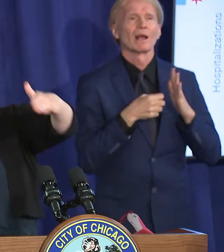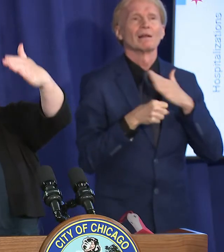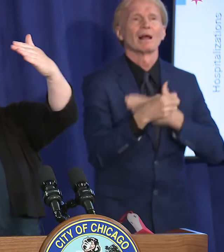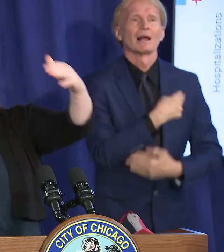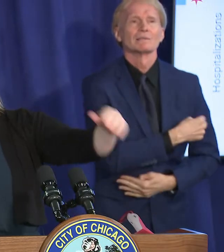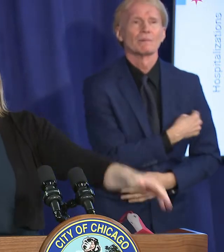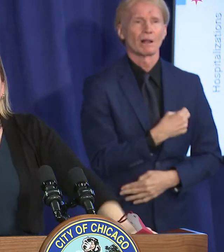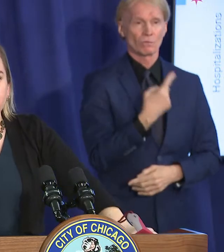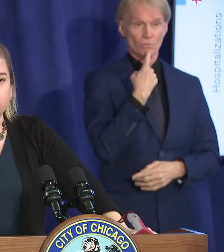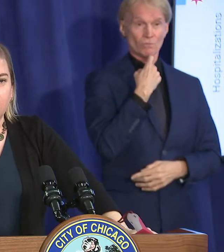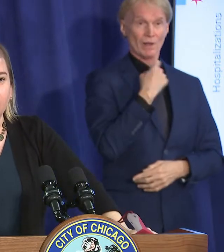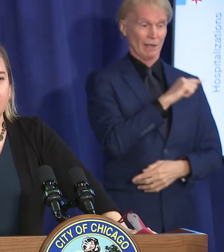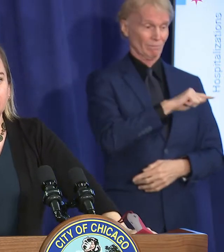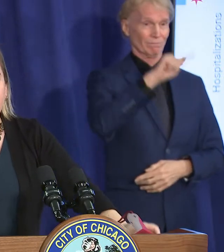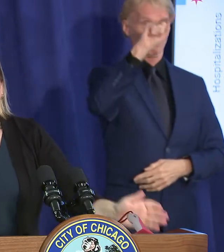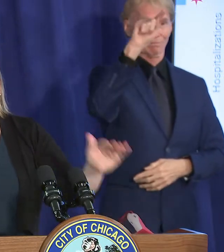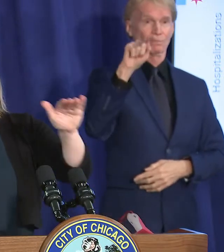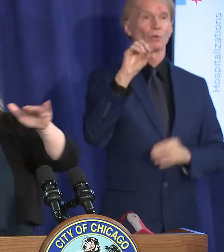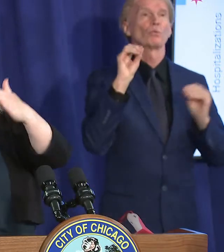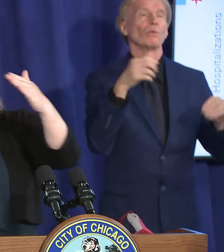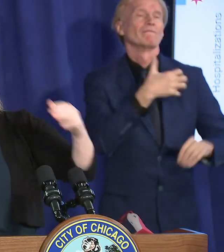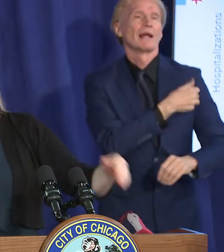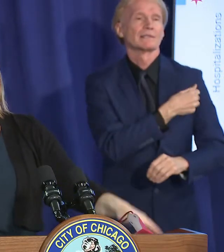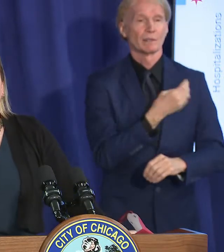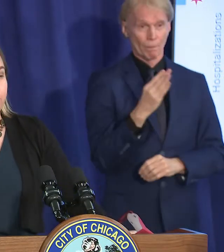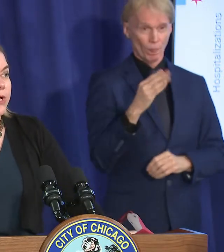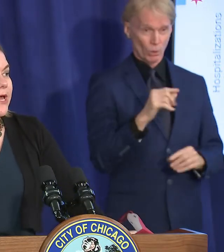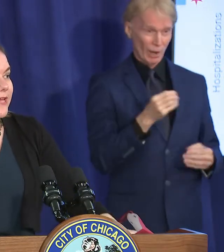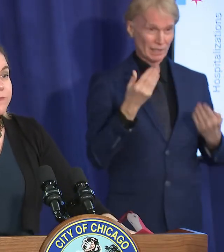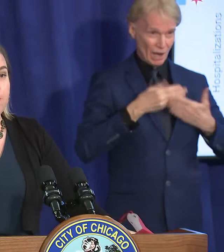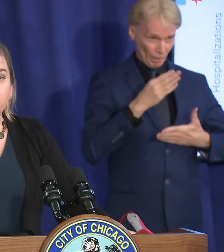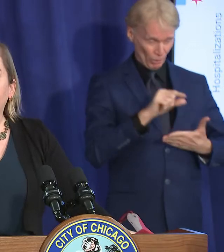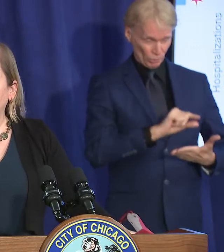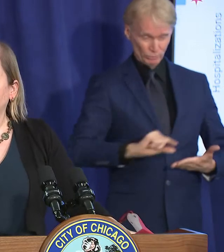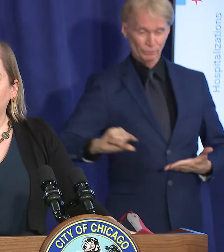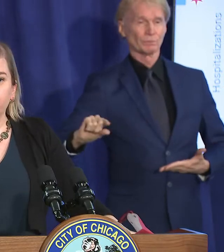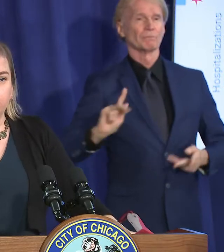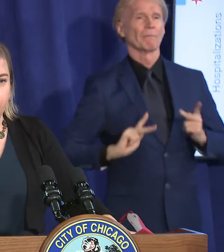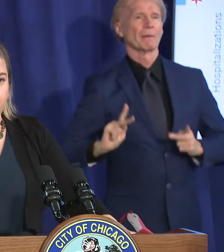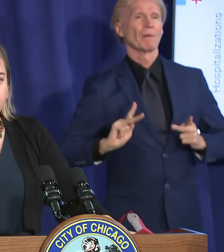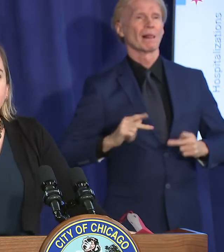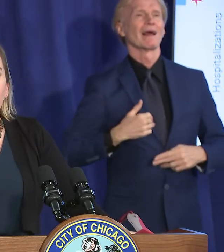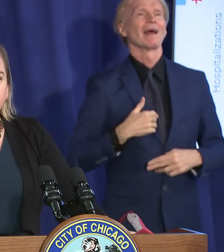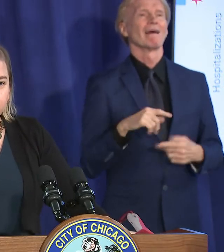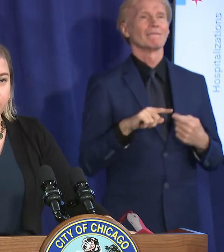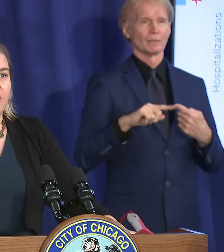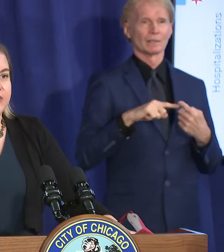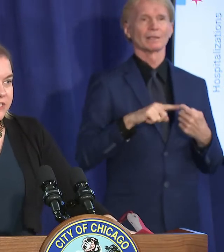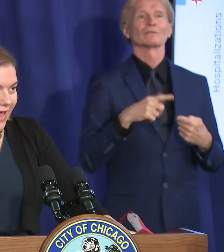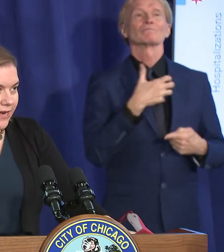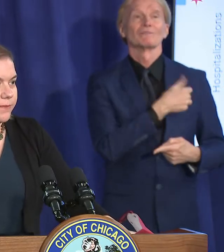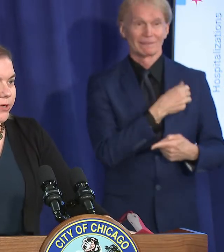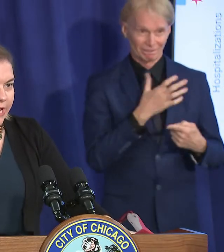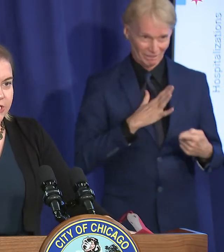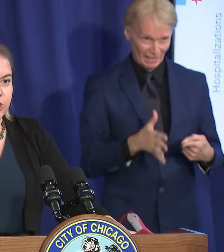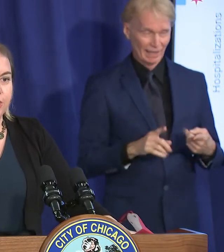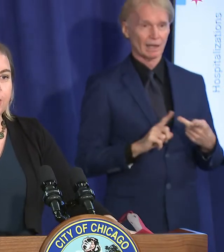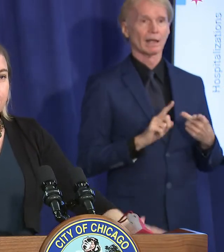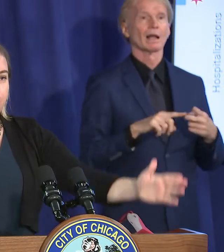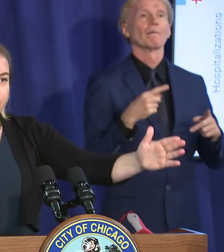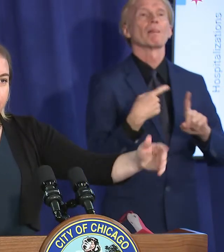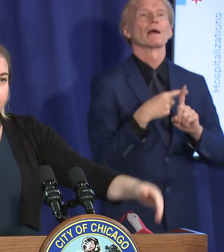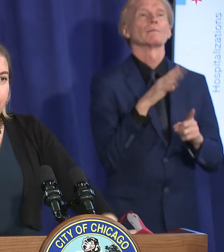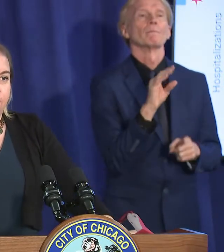unvaccinated Chicagoans, the light blue shows the unvaccinated Chicagoans, and then in dark blue, that's people who have also had their booster dose. It also provides an added